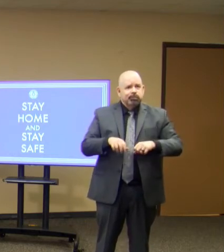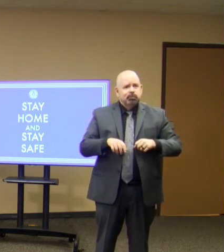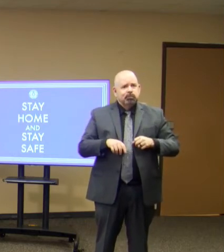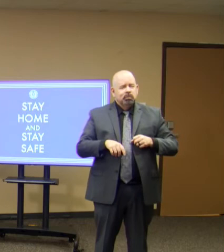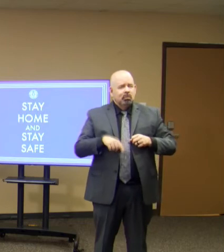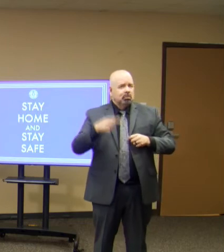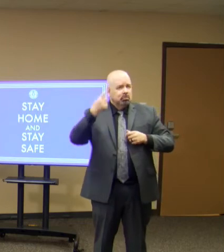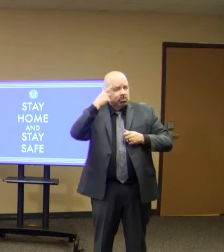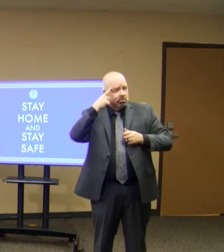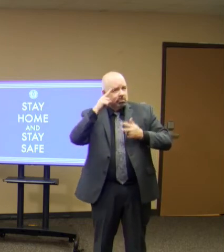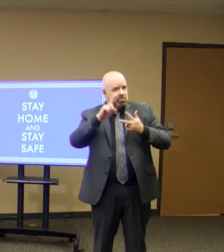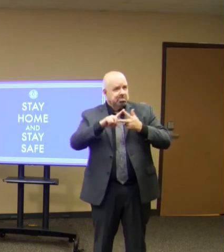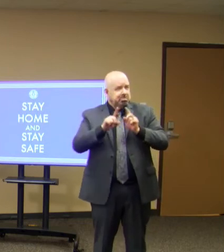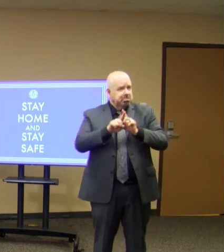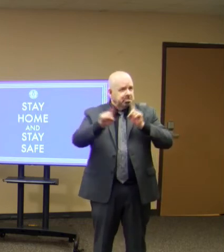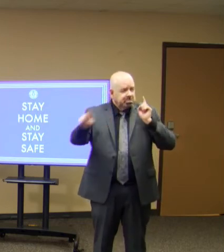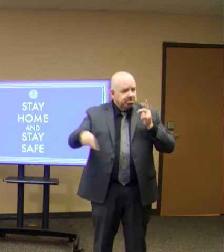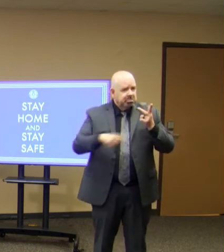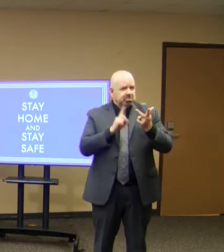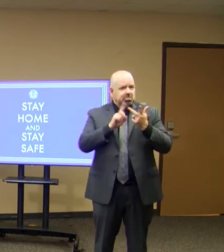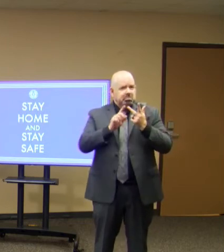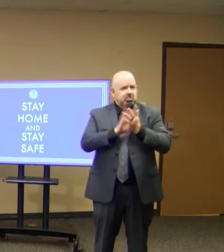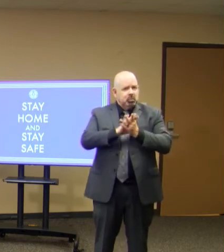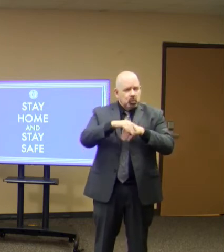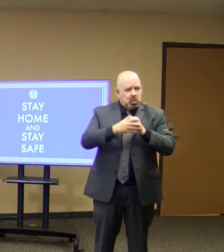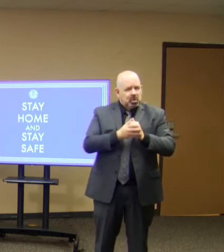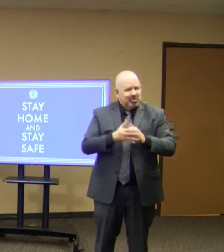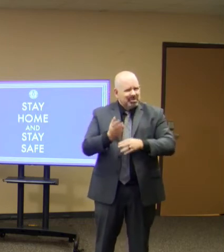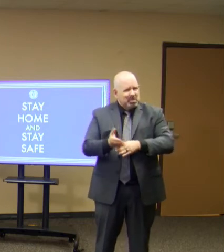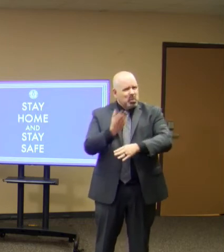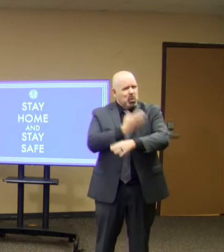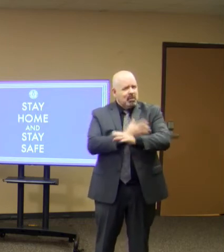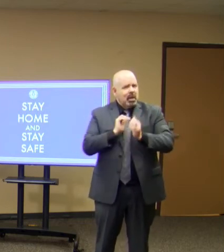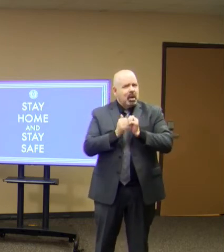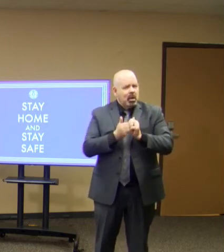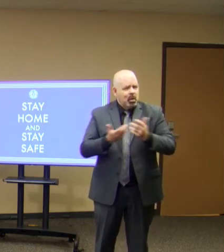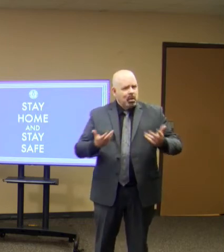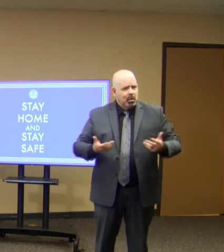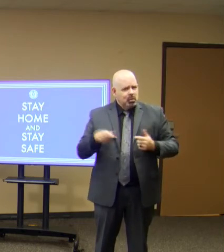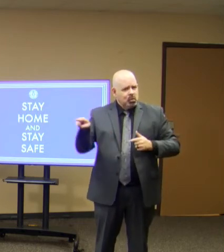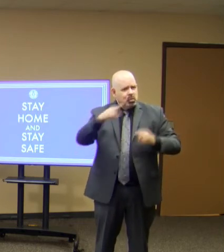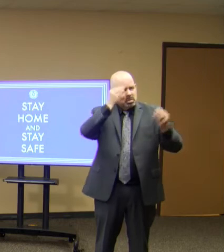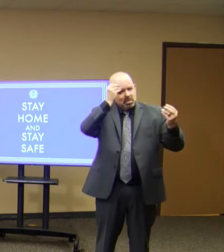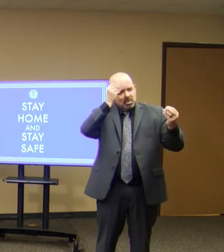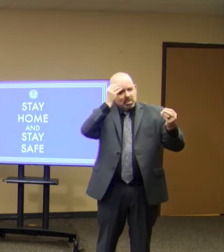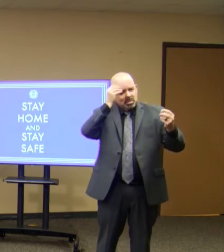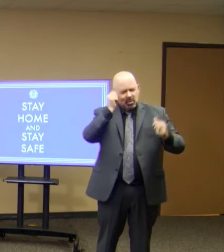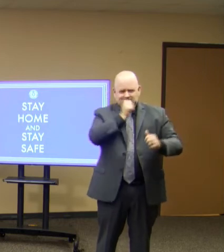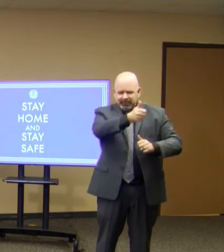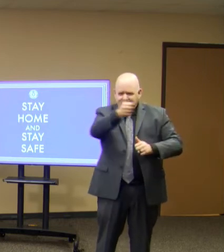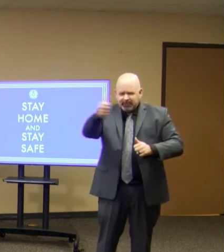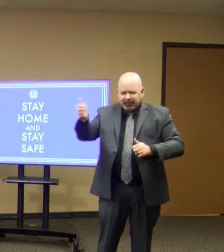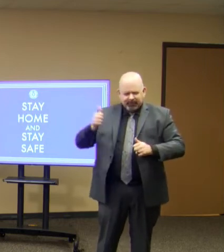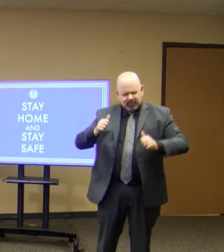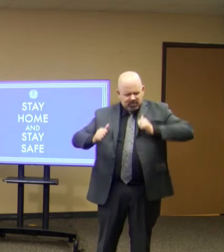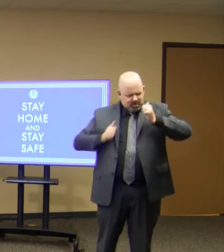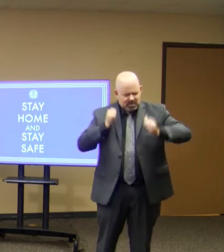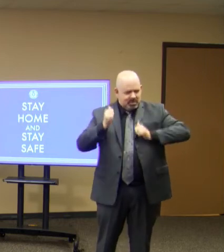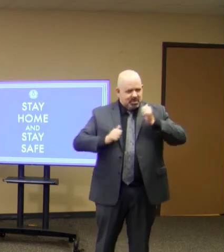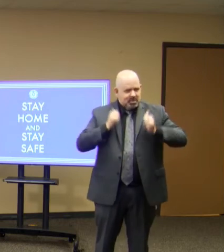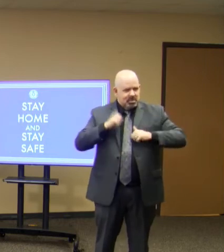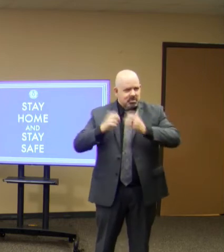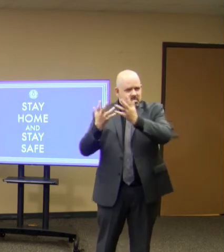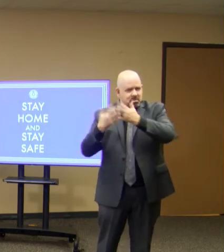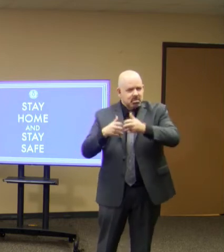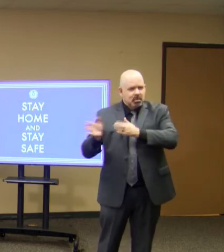to improve than it is to convince your neighbor who believes the mask is an abridgment of their personal liberty or